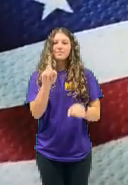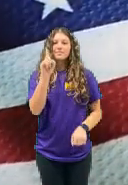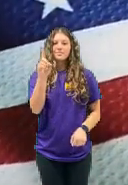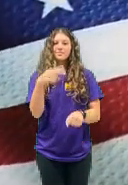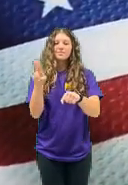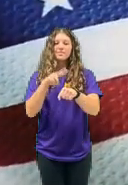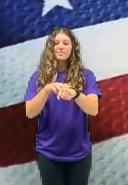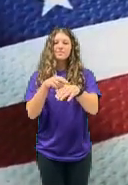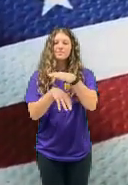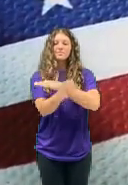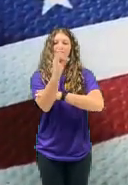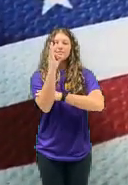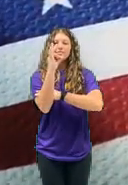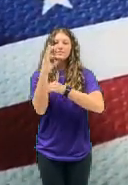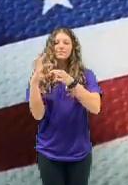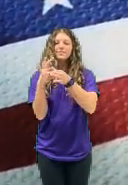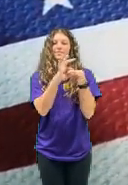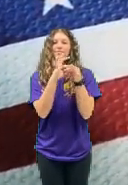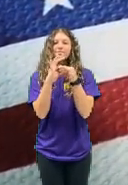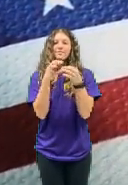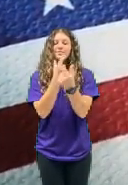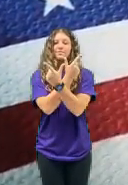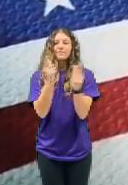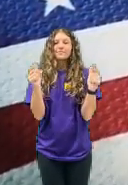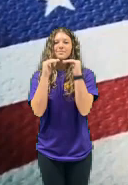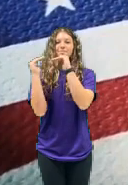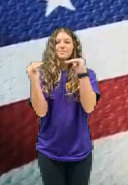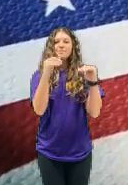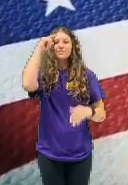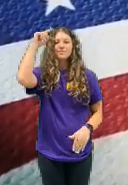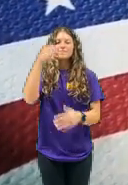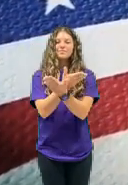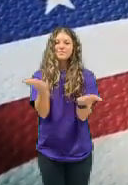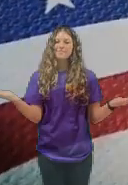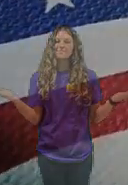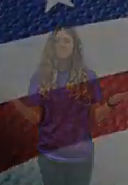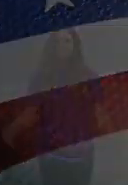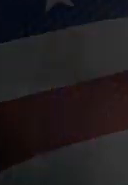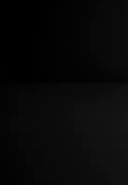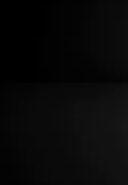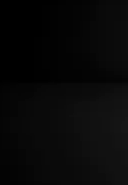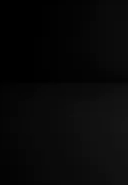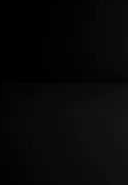for which it stands, one nation, under God, indivisible, with liberty and justice for all.